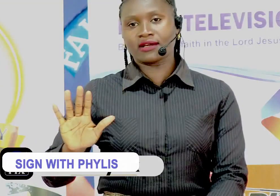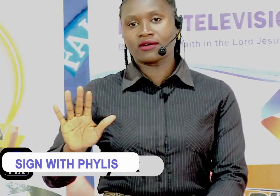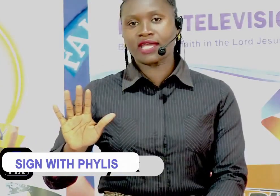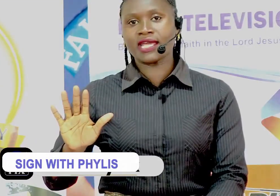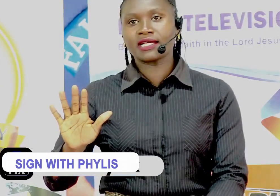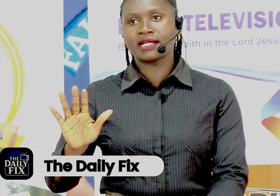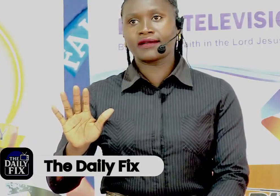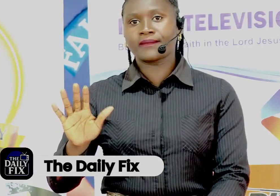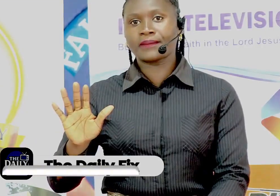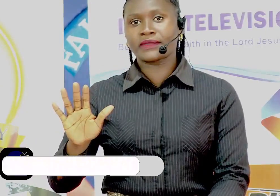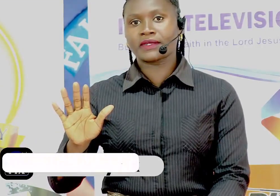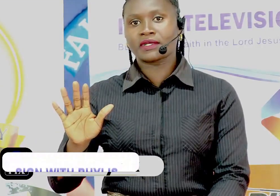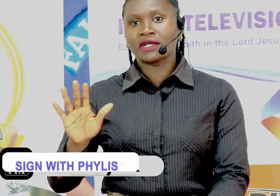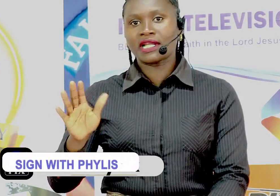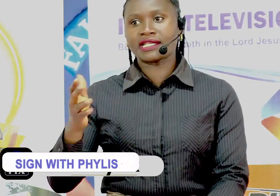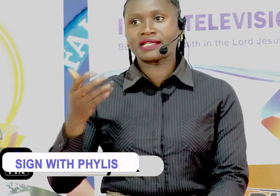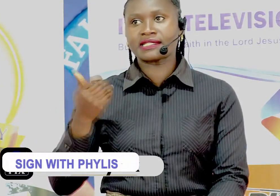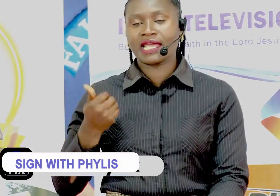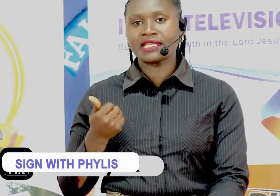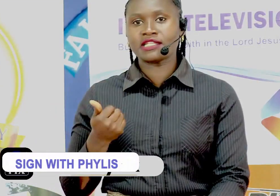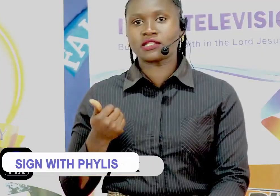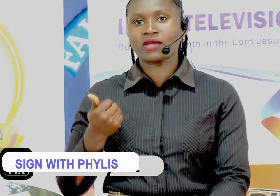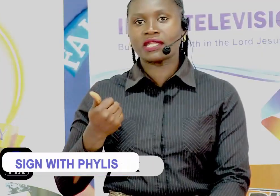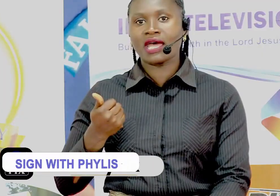Okay? Let us sign it together.